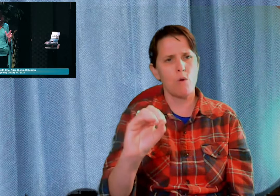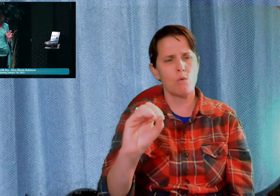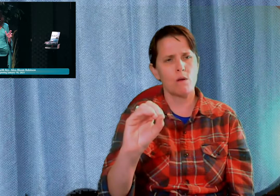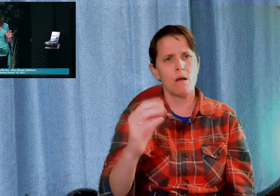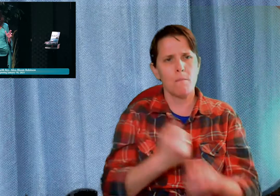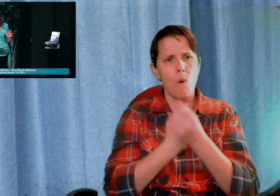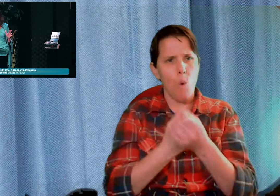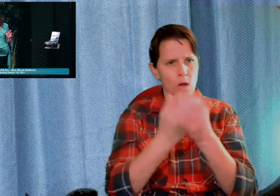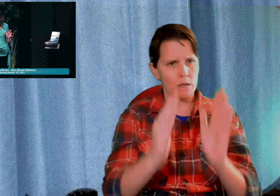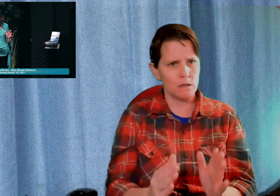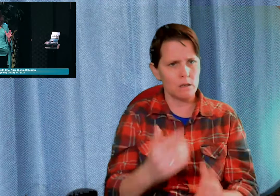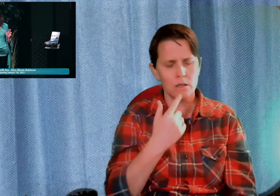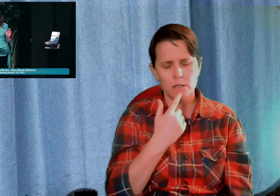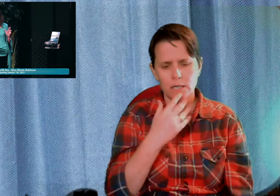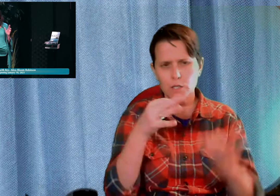like this.